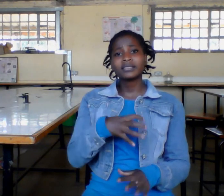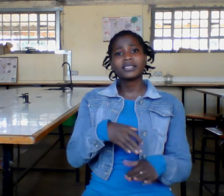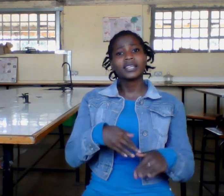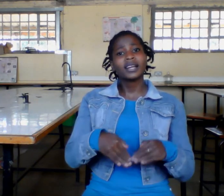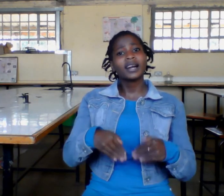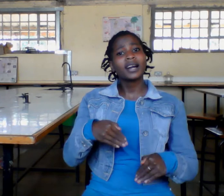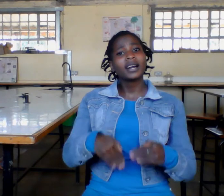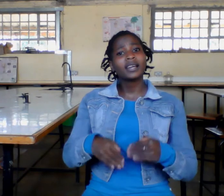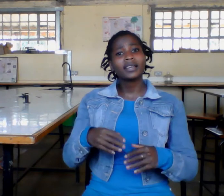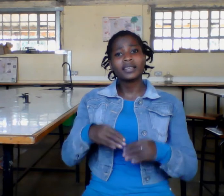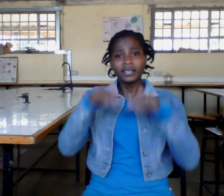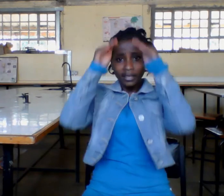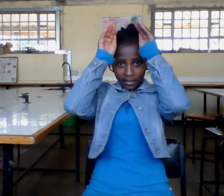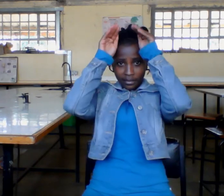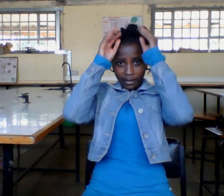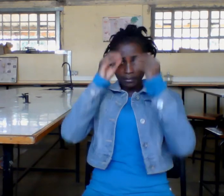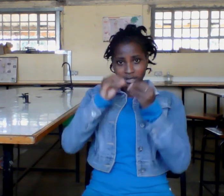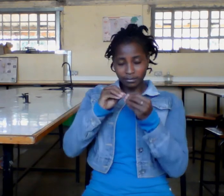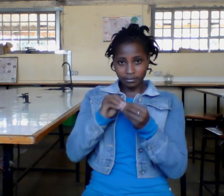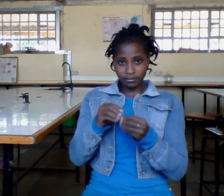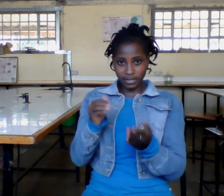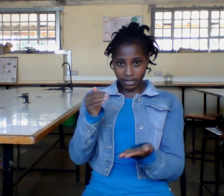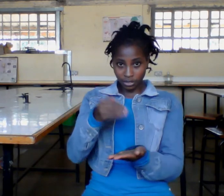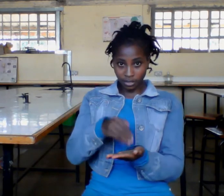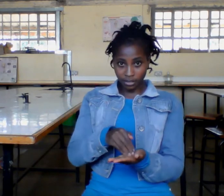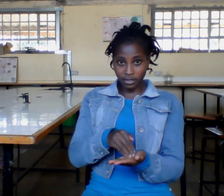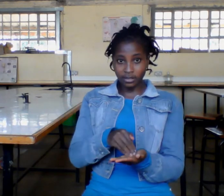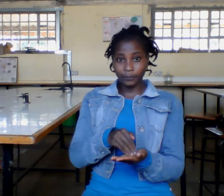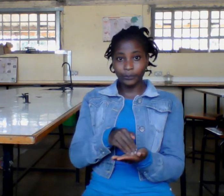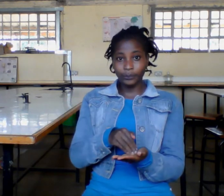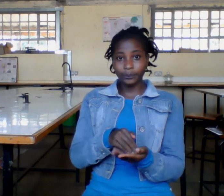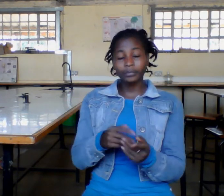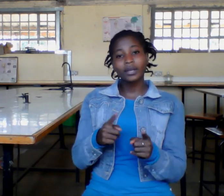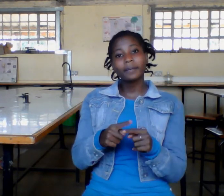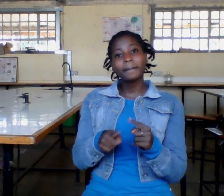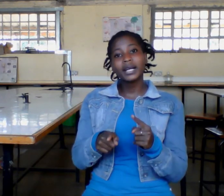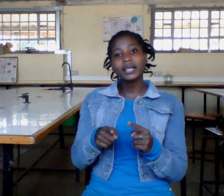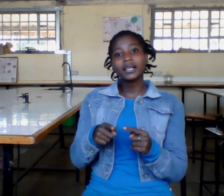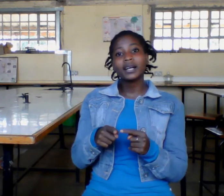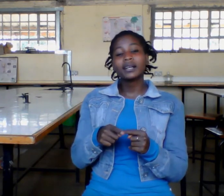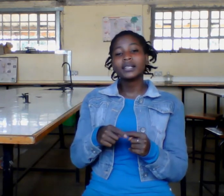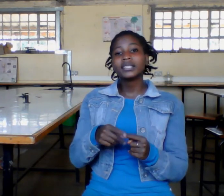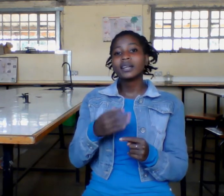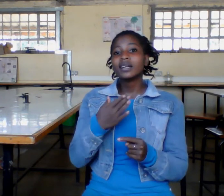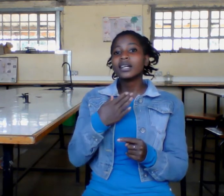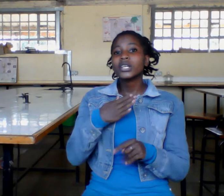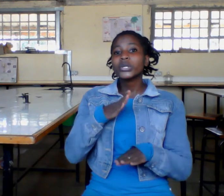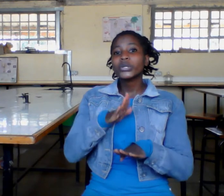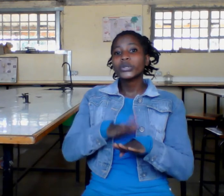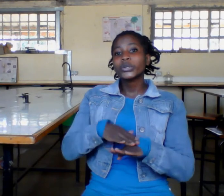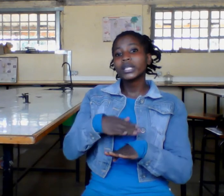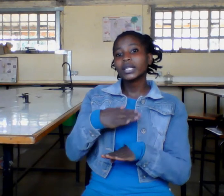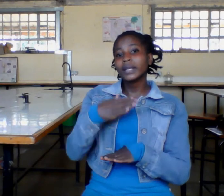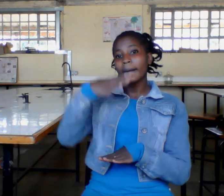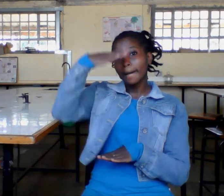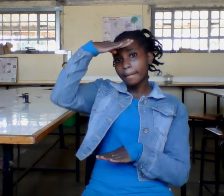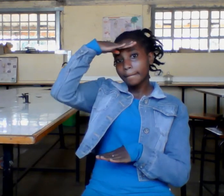cut off banana trees and put their water on a pot. Sip it after 3 weeks." Hyena went back home and